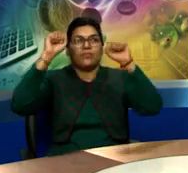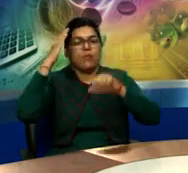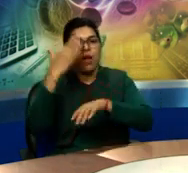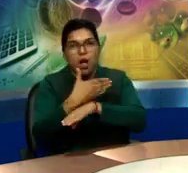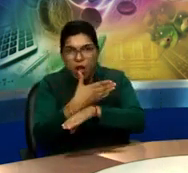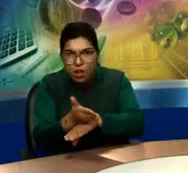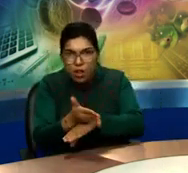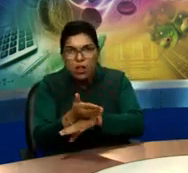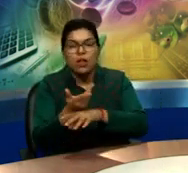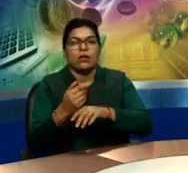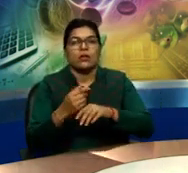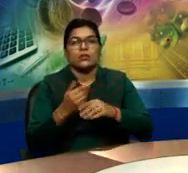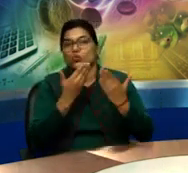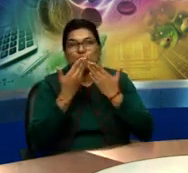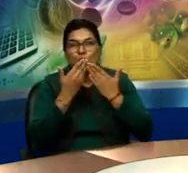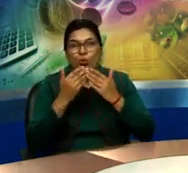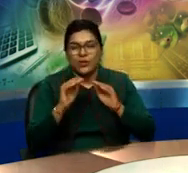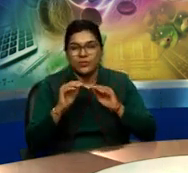then the work gets